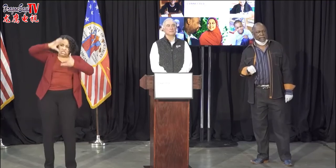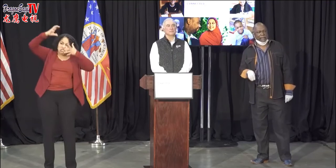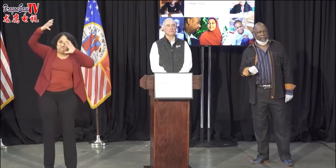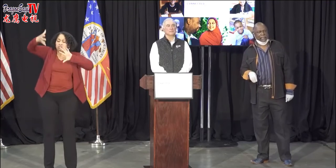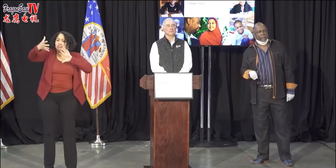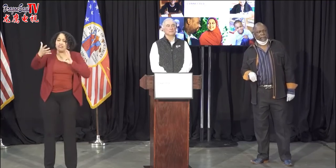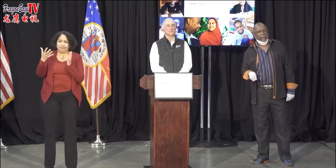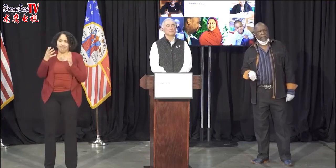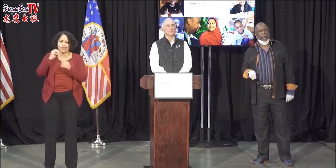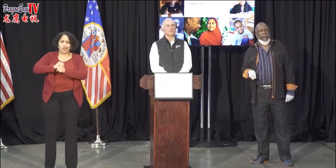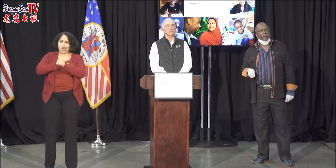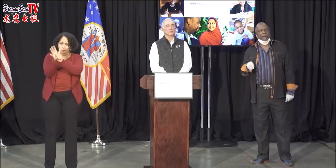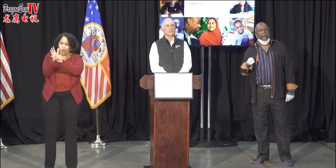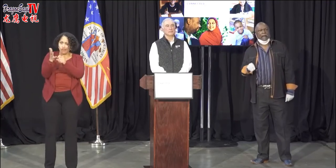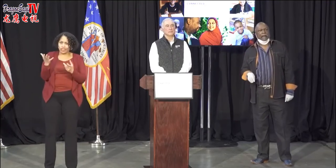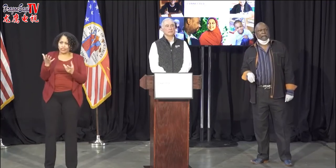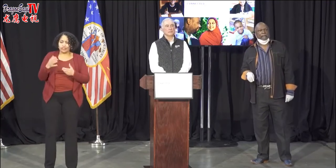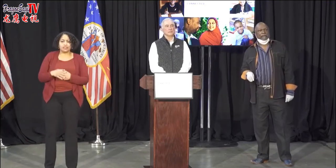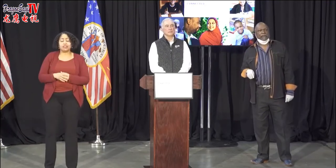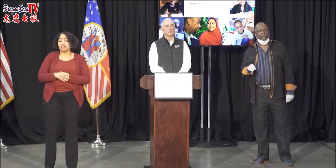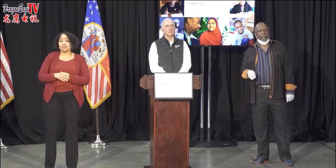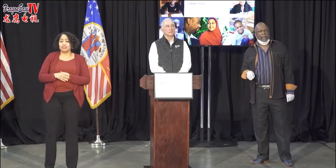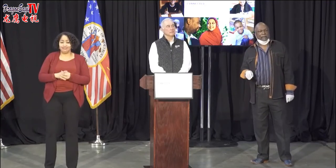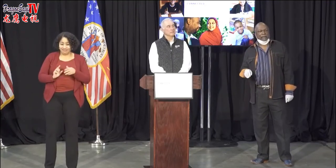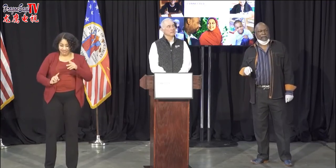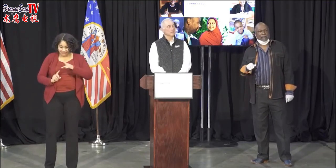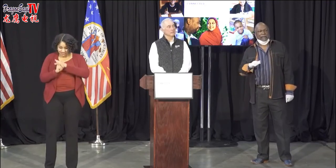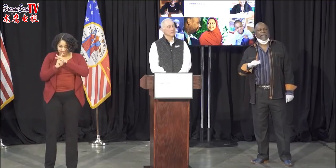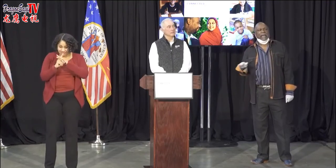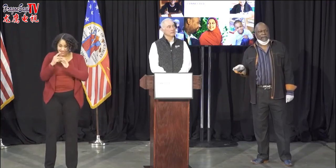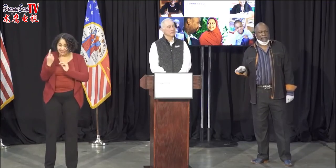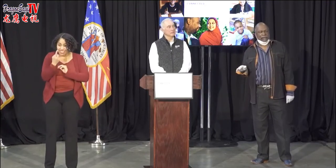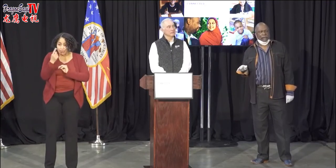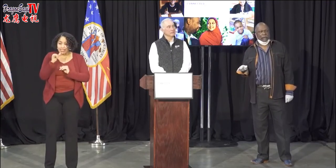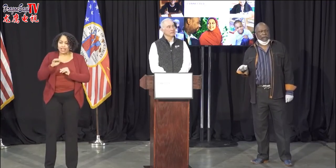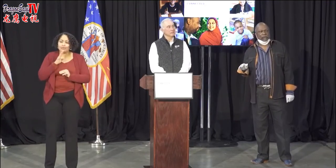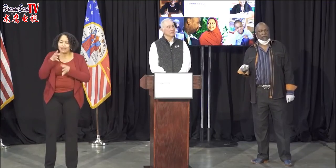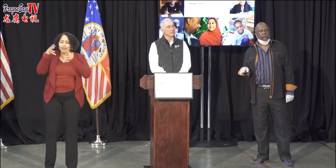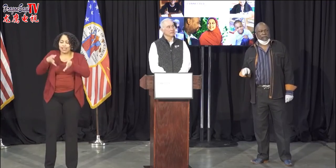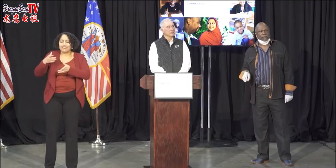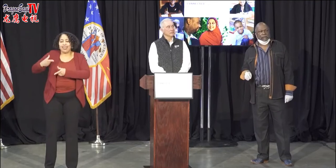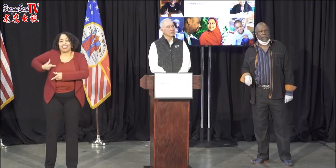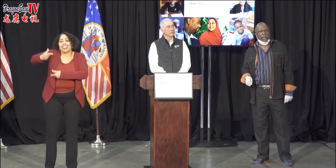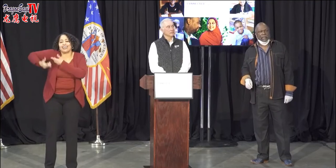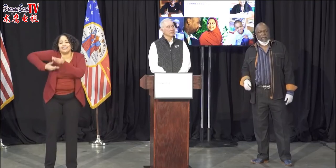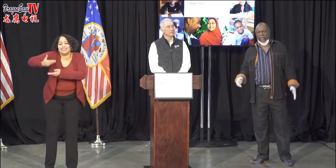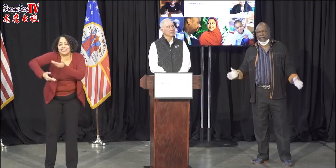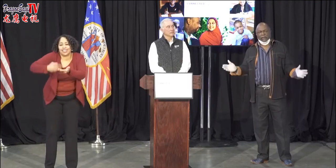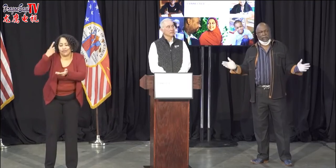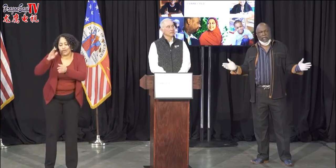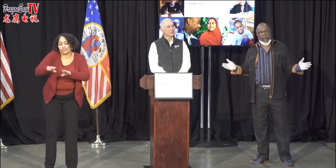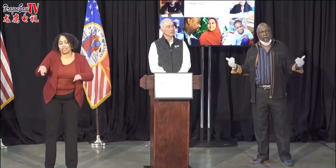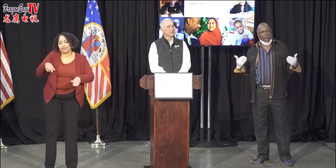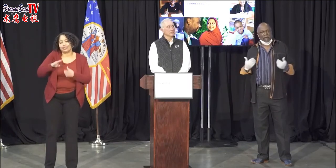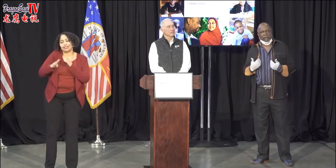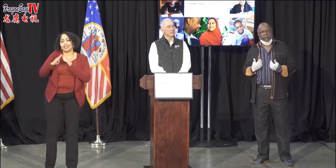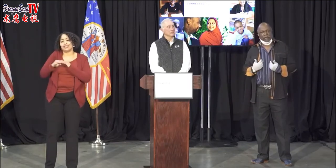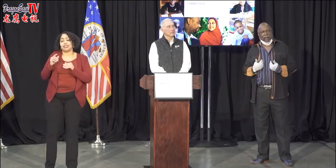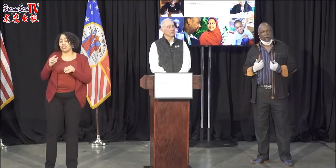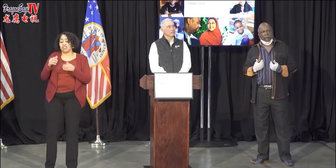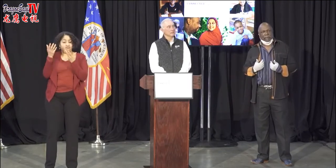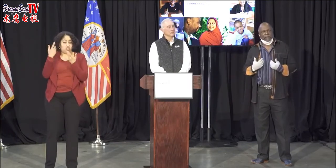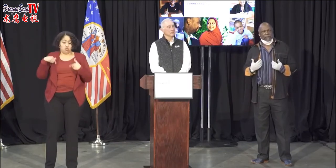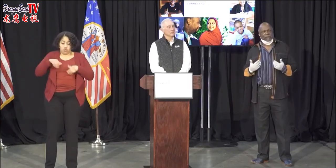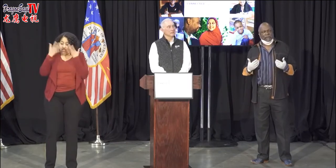of COVID-19, comes something that's legacy for the children of this city. It's going to be here long